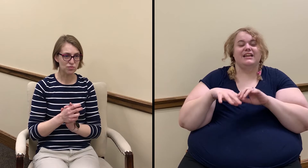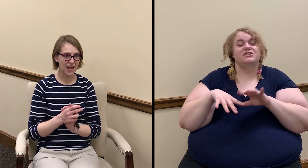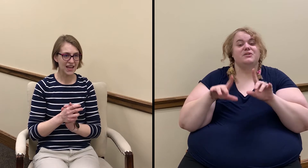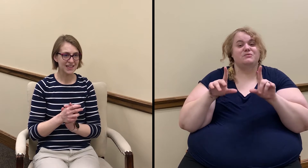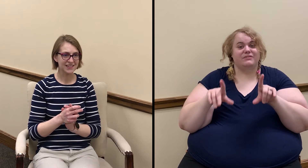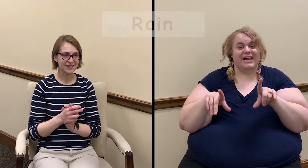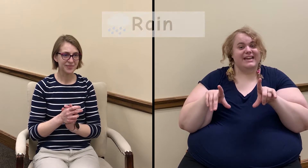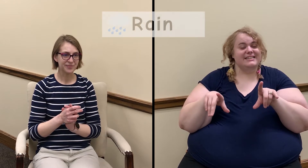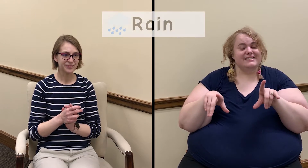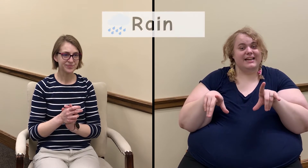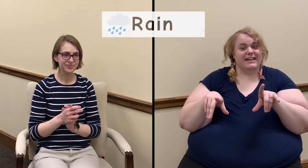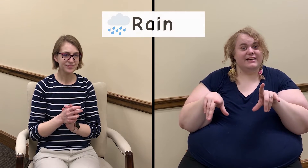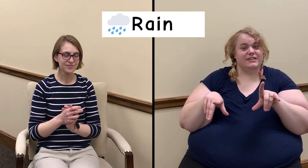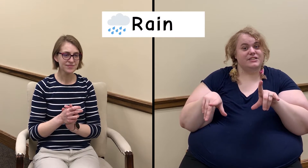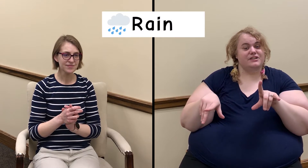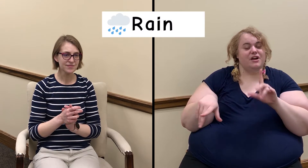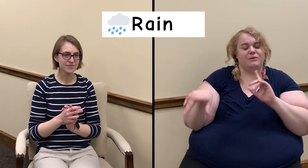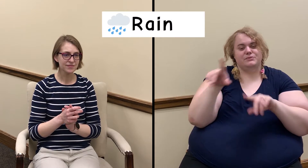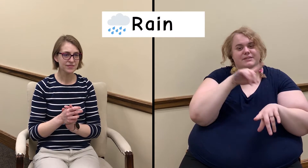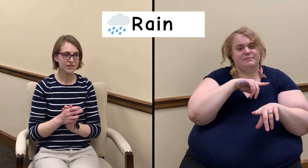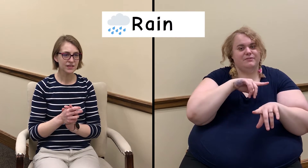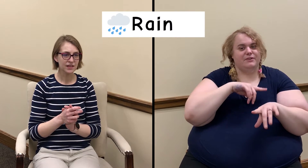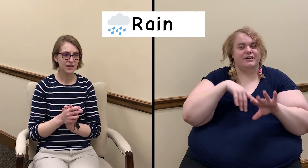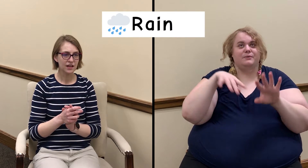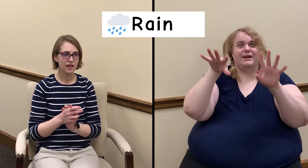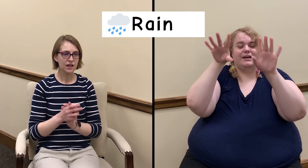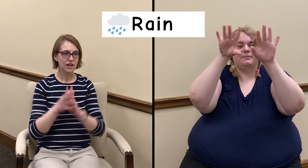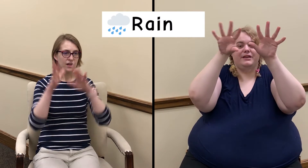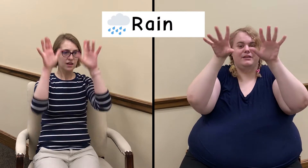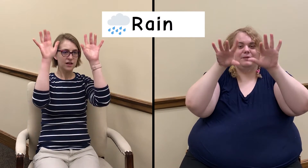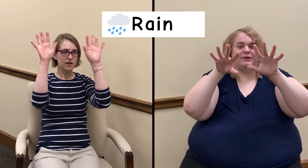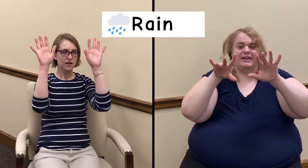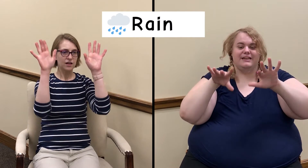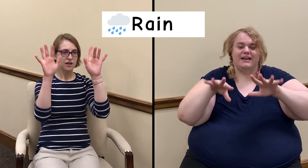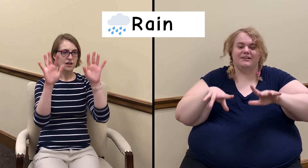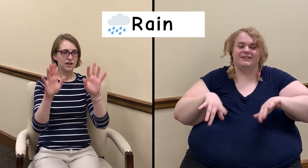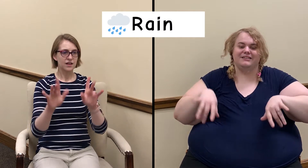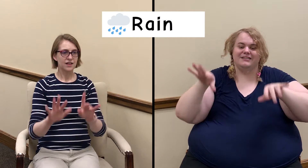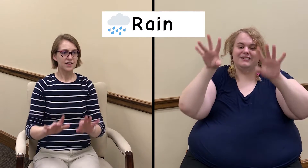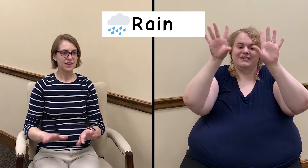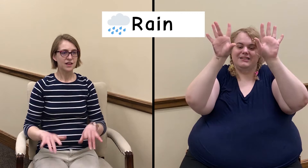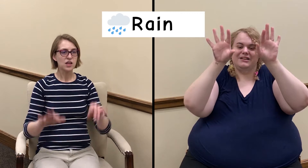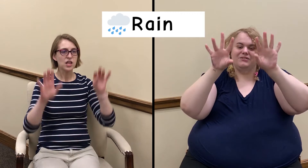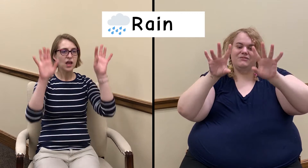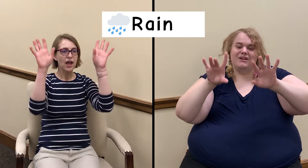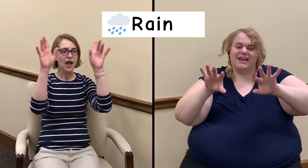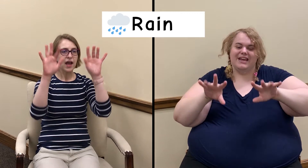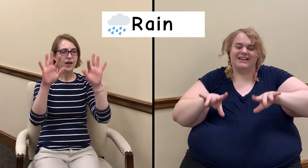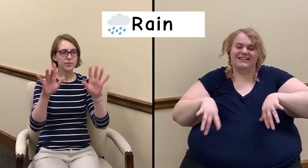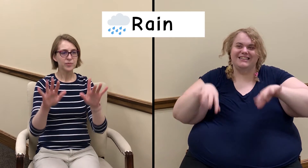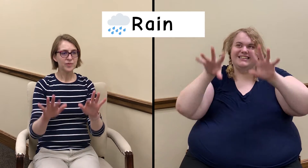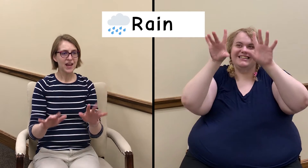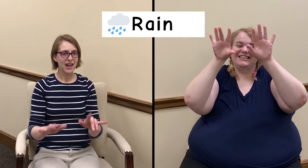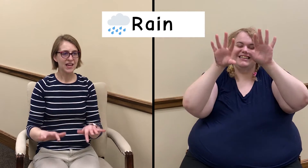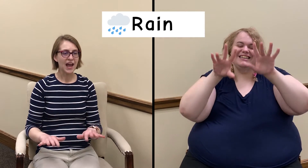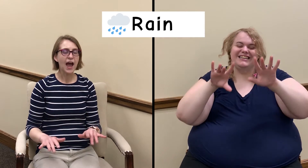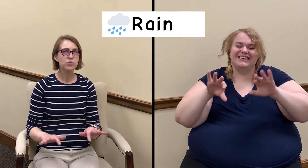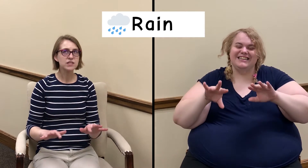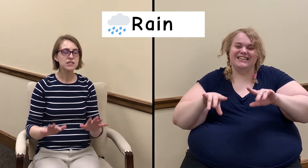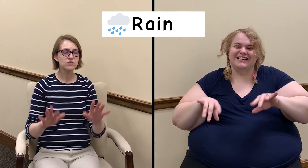The rain. So rain is like snow, which we did before in our winter, but you like bring it down. Rain. How is it different